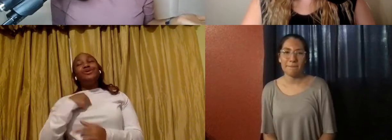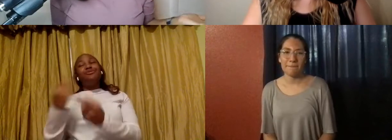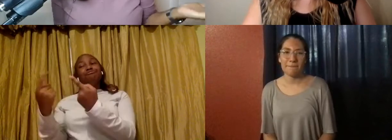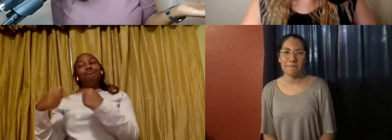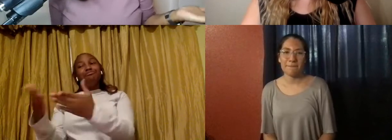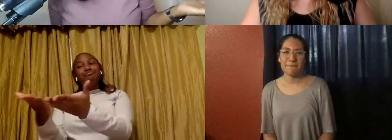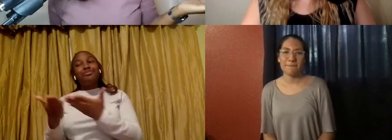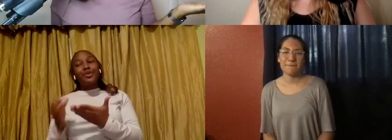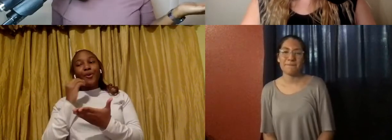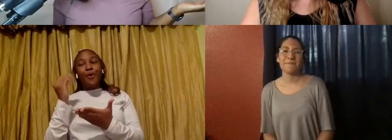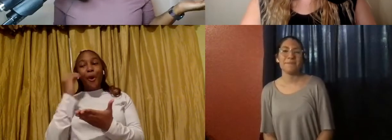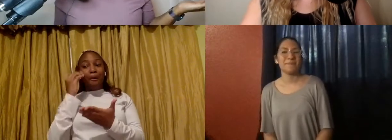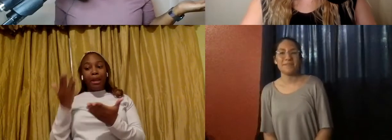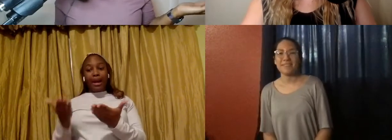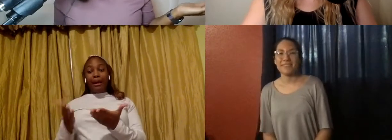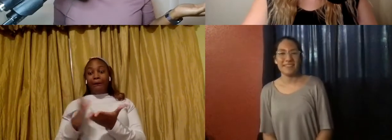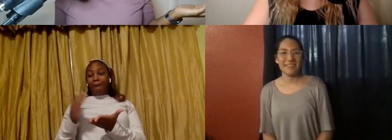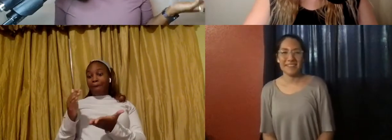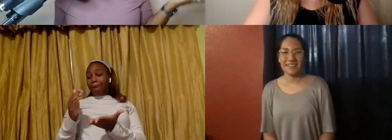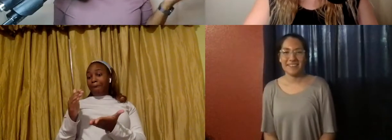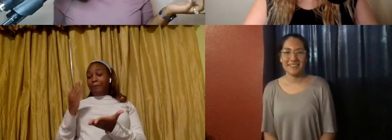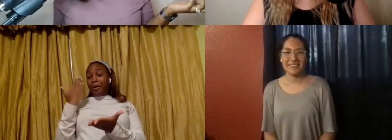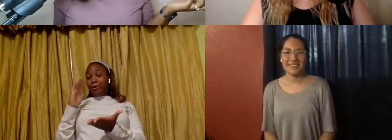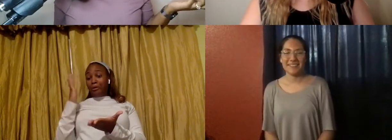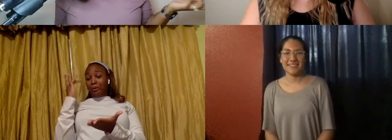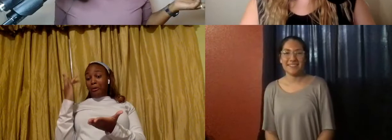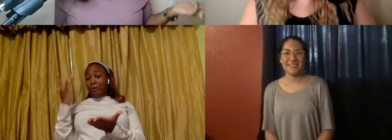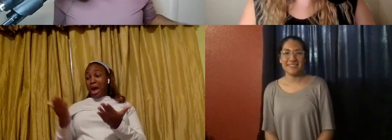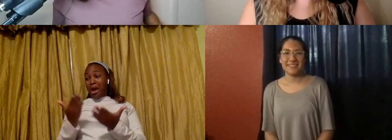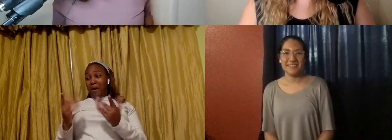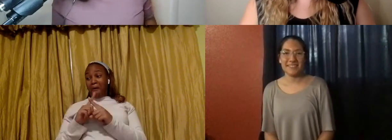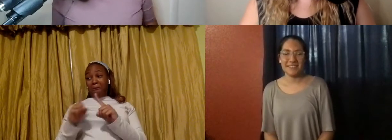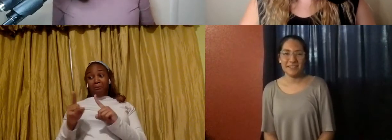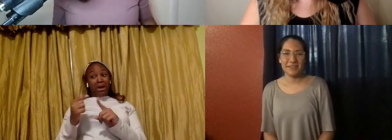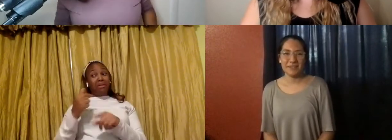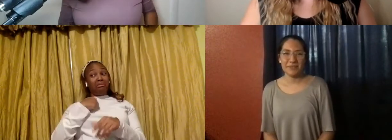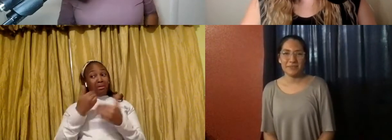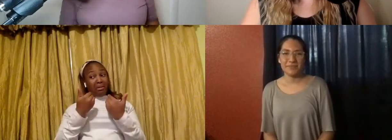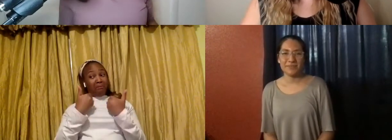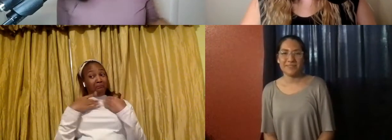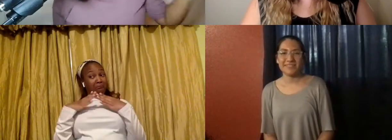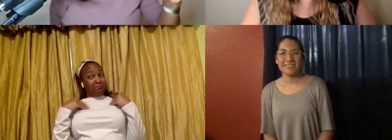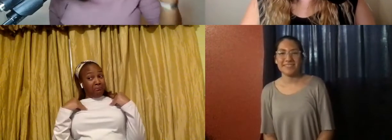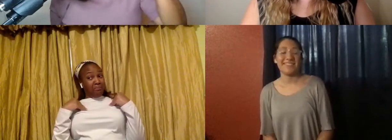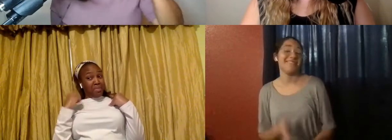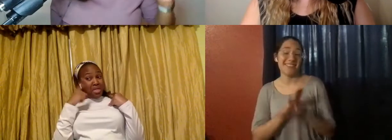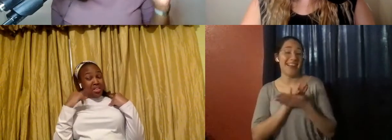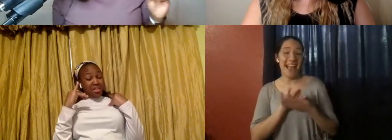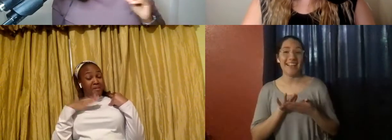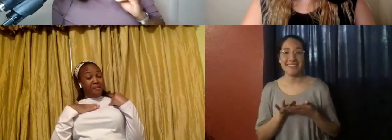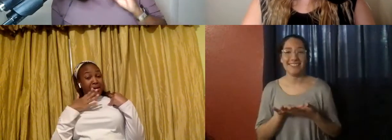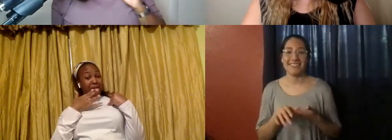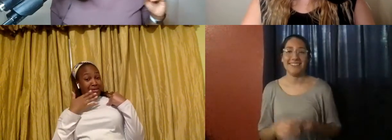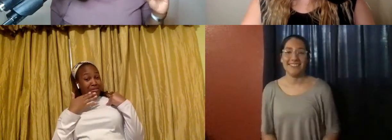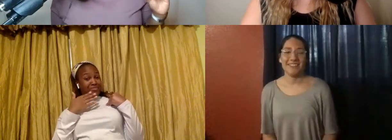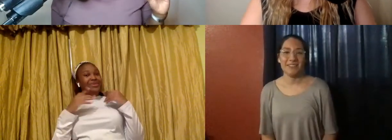don't know why these products came. It's so weird, but can I have them? They look like they're my color. Nice. Also foreshadowing because